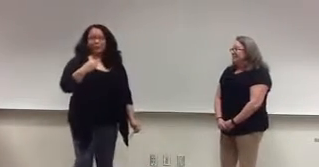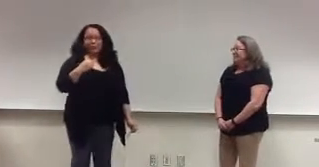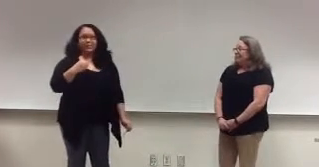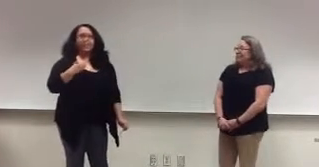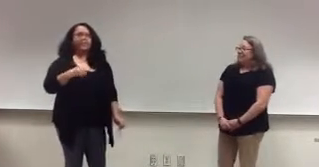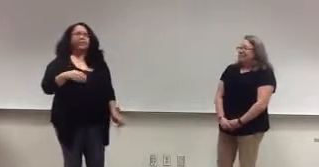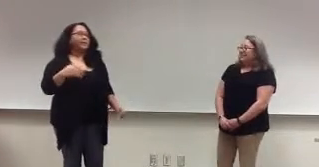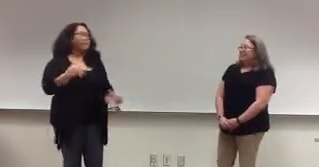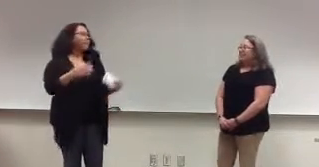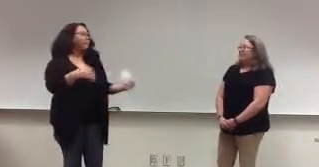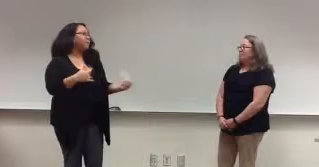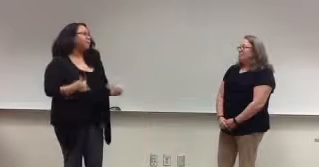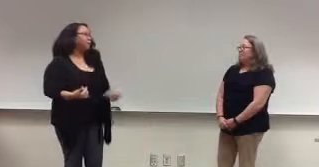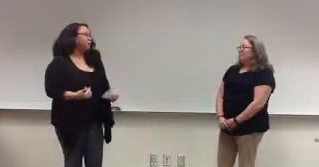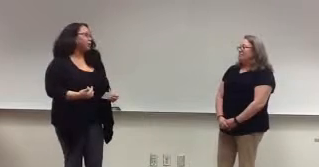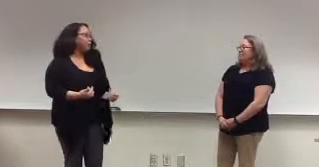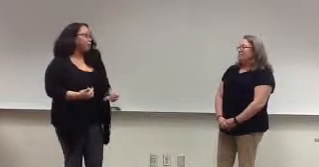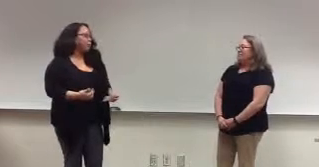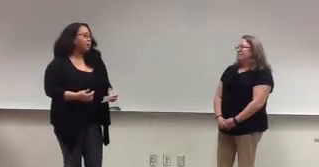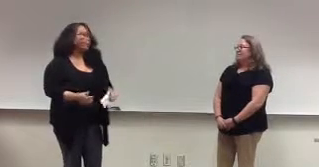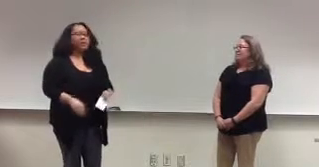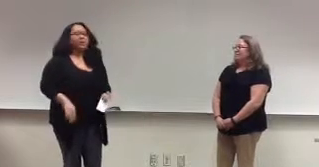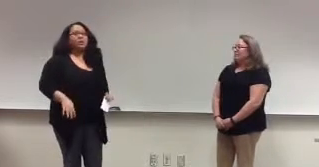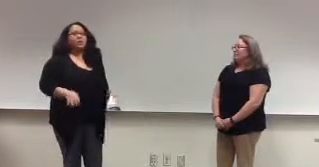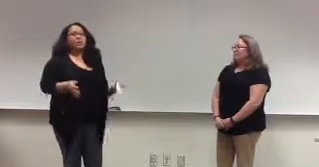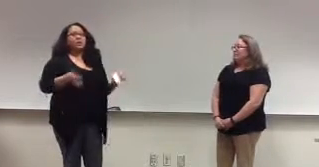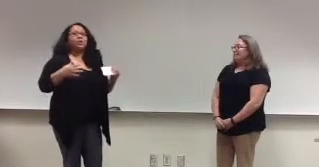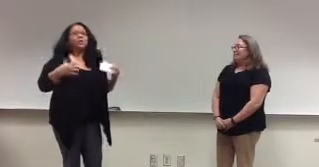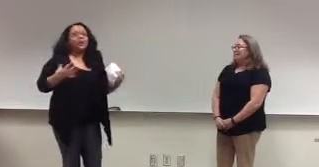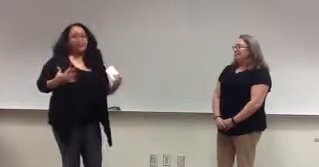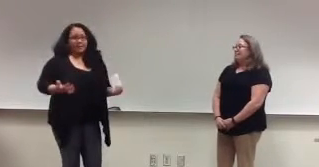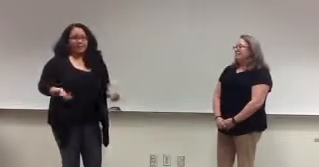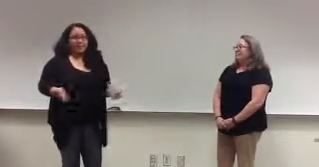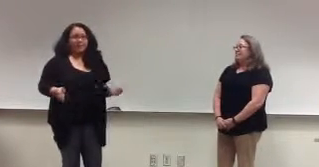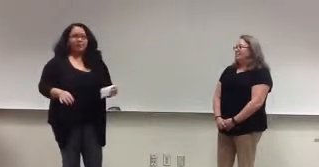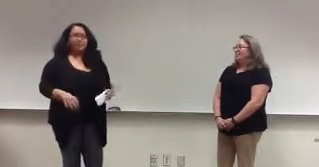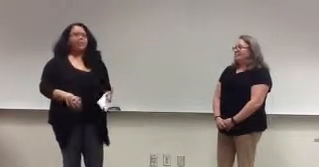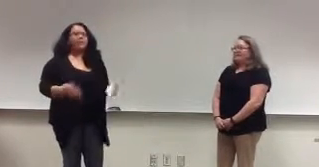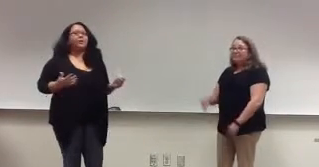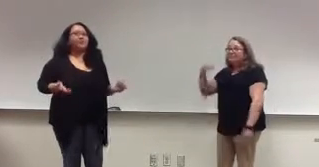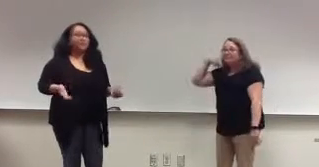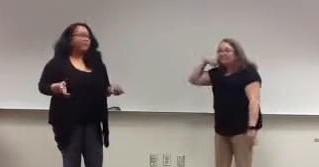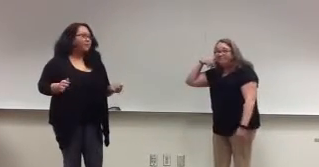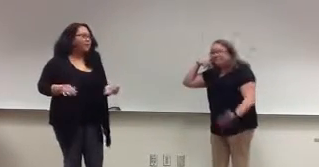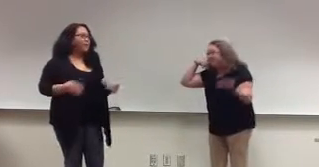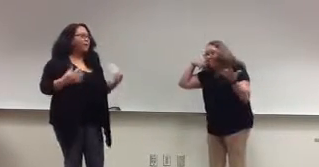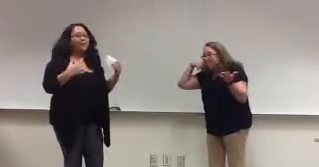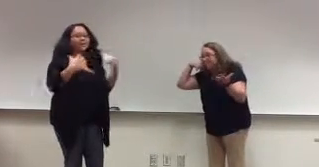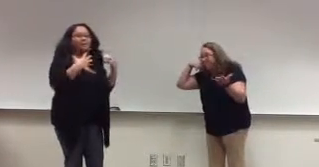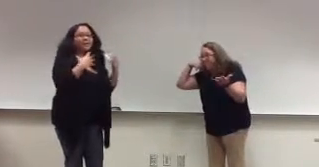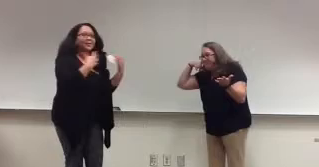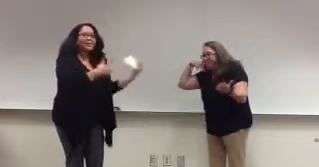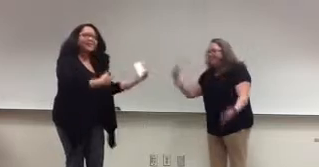lips and it hinders them from reading your lips properly. Do not shout at them. They are deaf. You shouting is not going to do